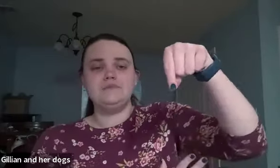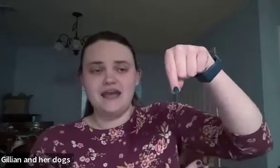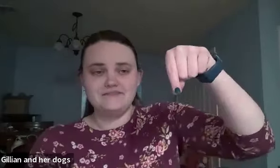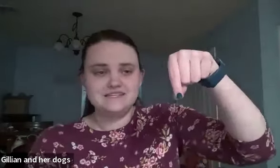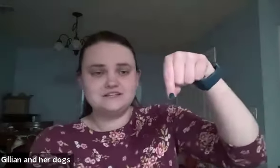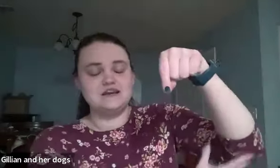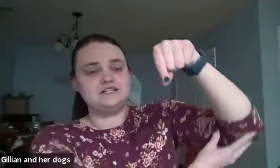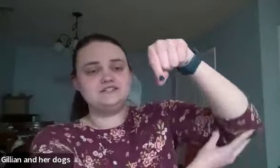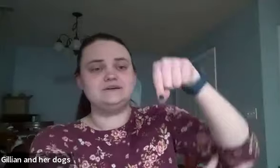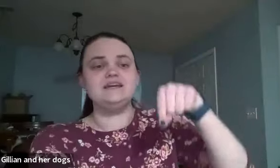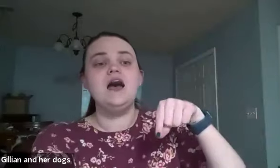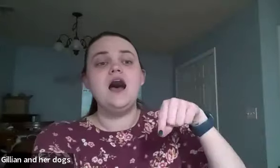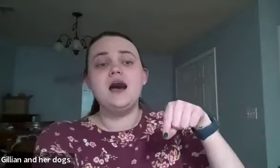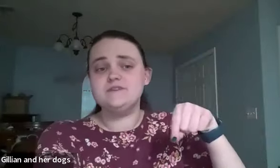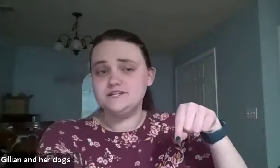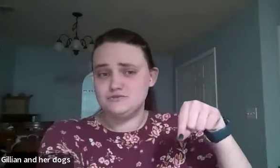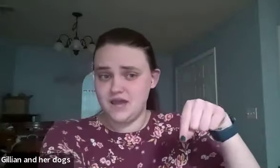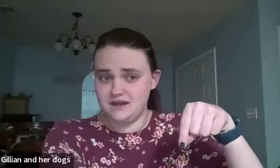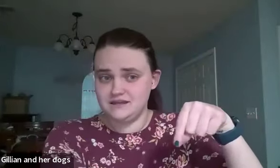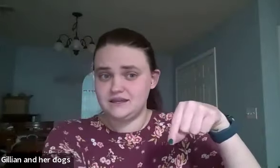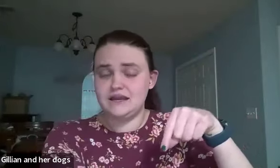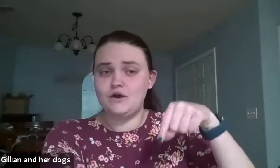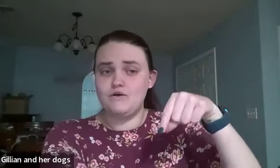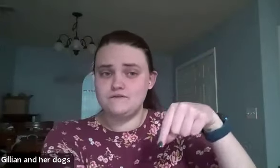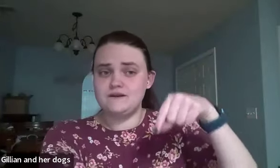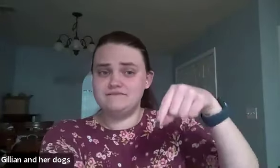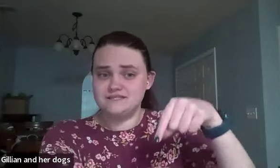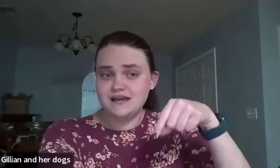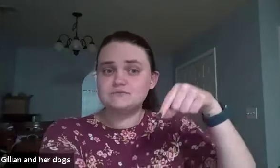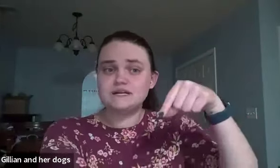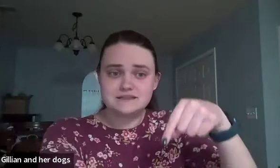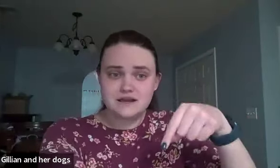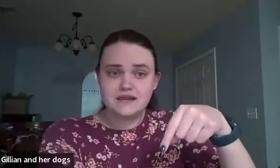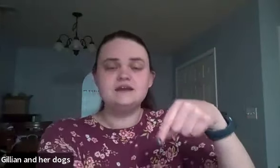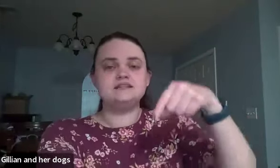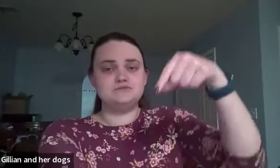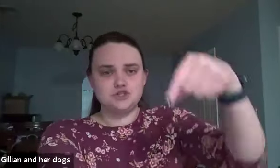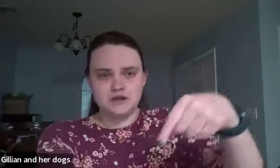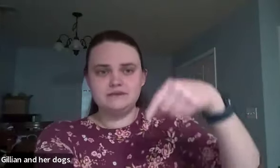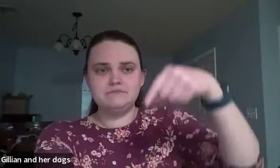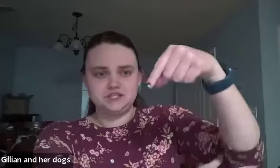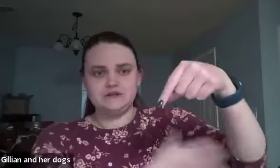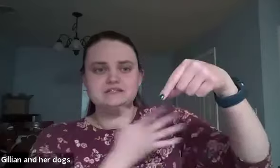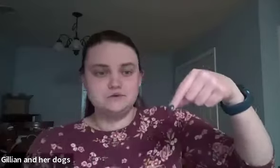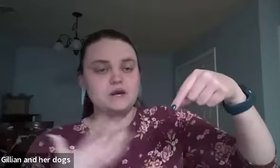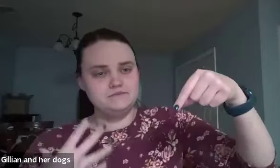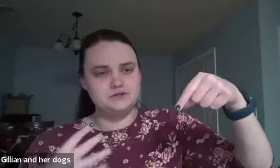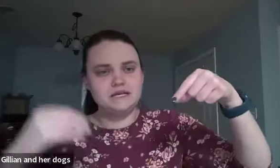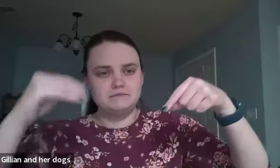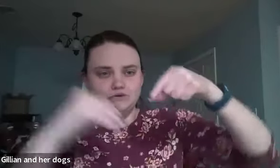going to add this here because I already started doing it. I'm very dramatic and I overemphasize when I sign because I'm trying to make sure you can see what I'm doing and moving